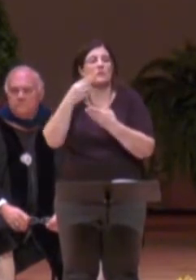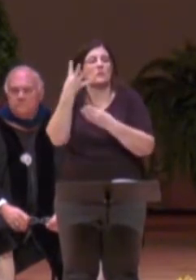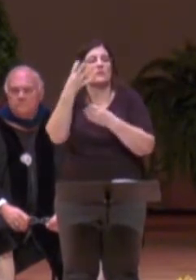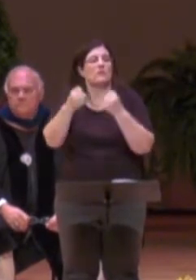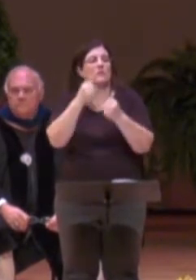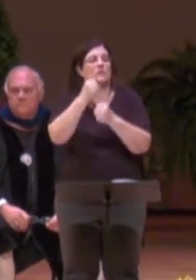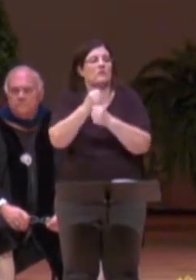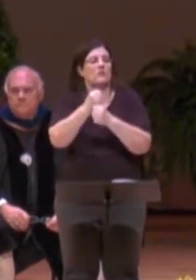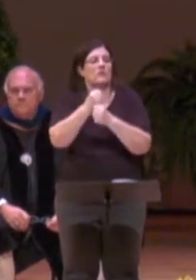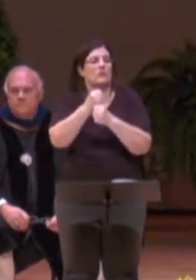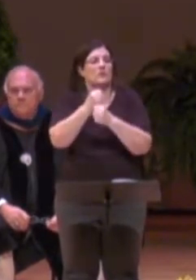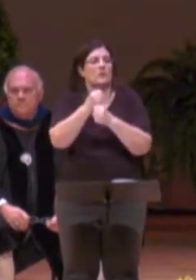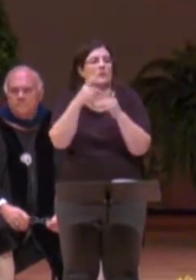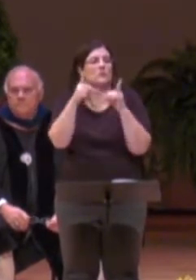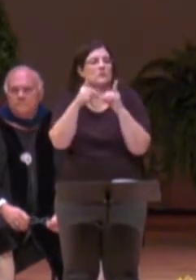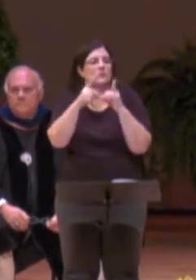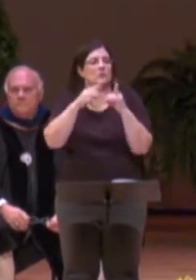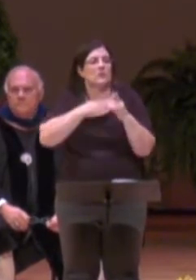rise?